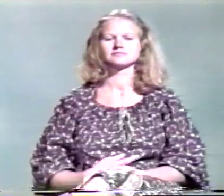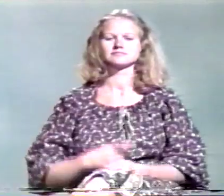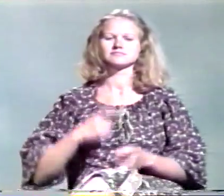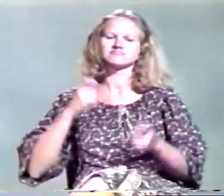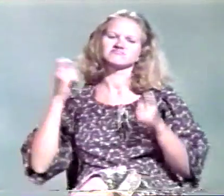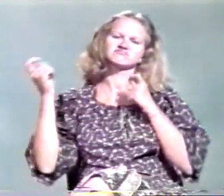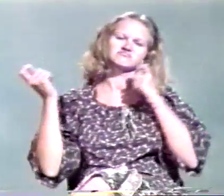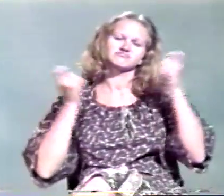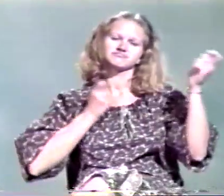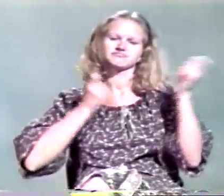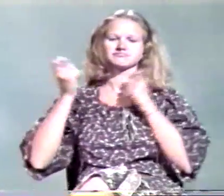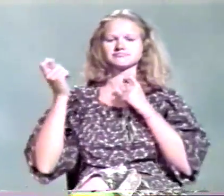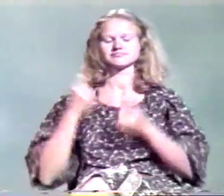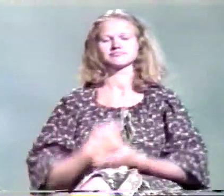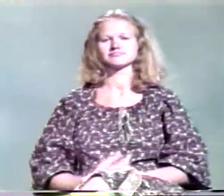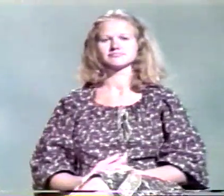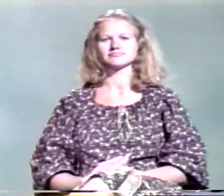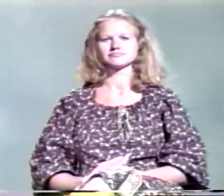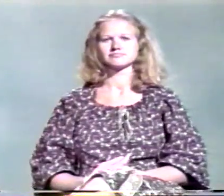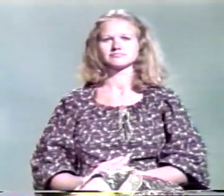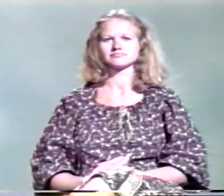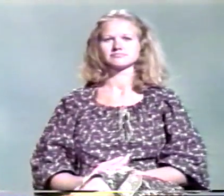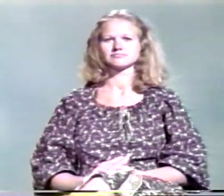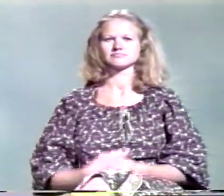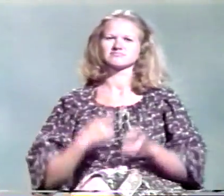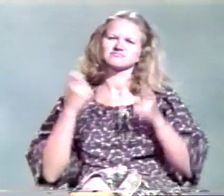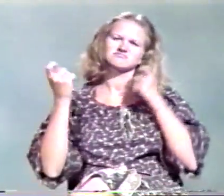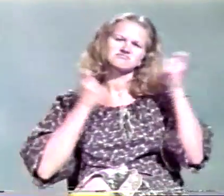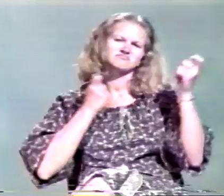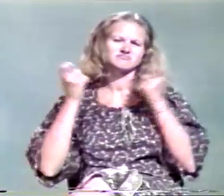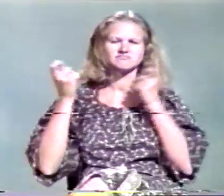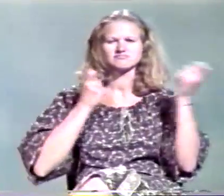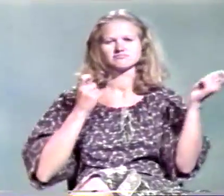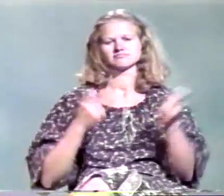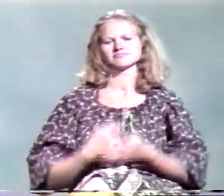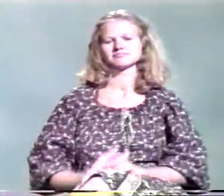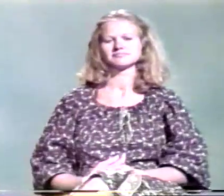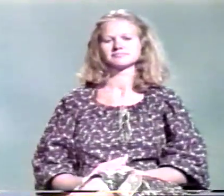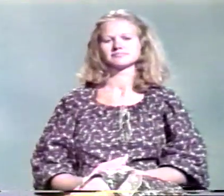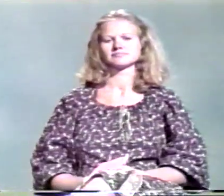To make faces.